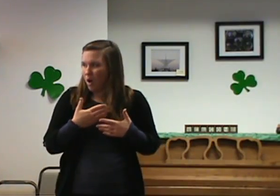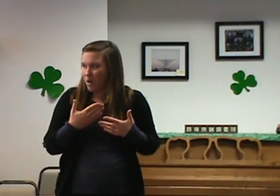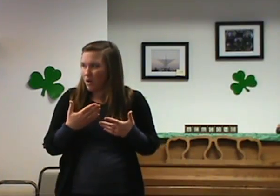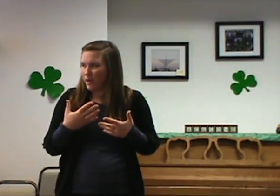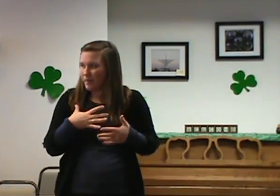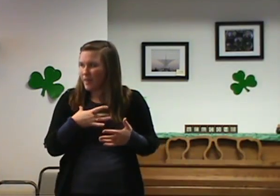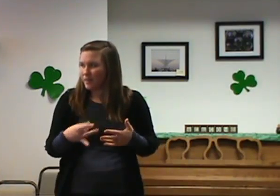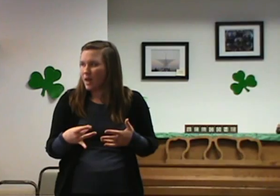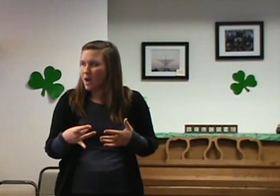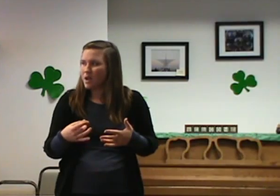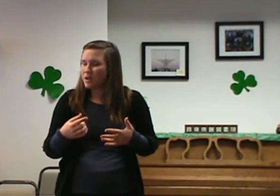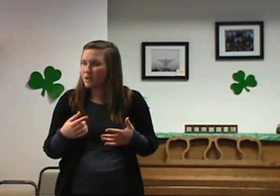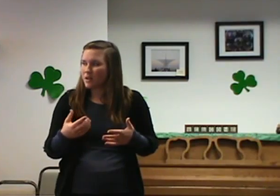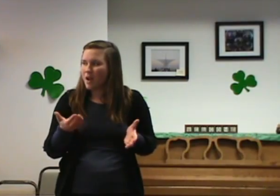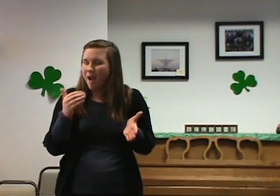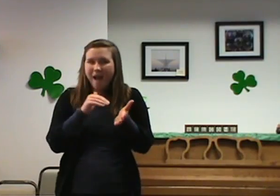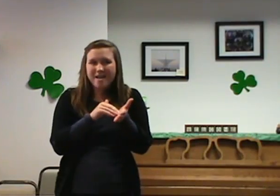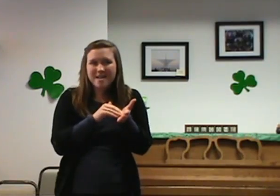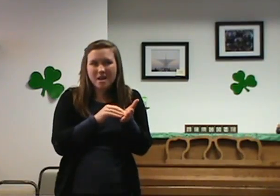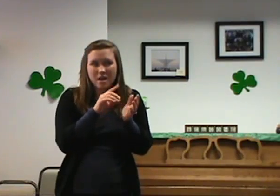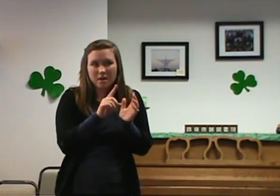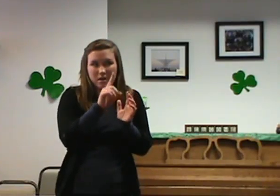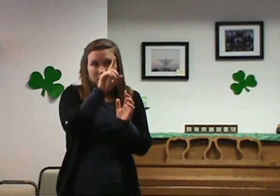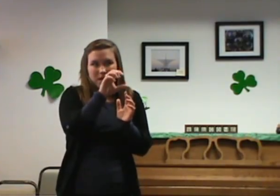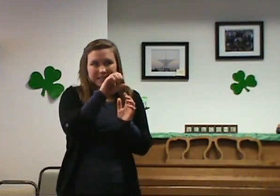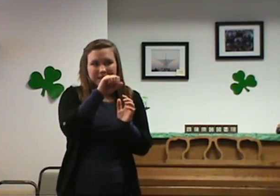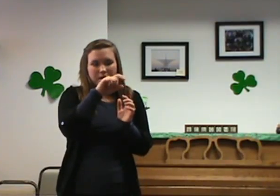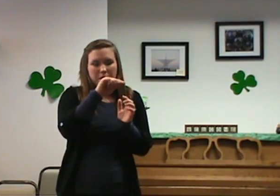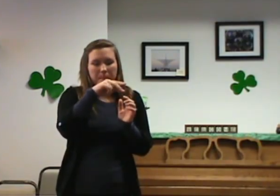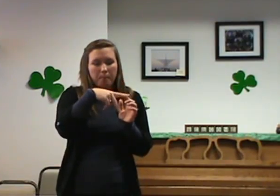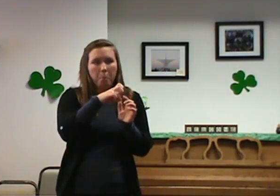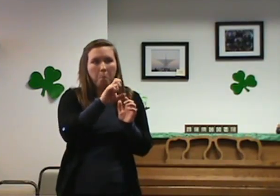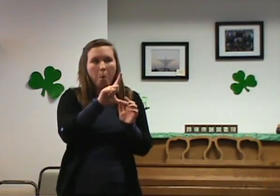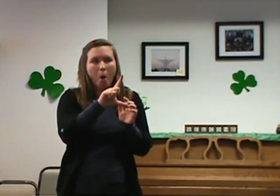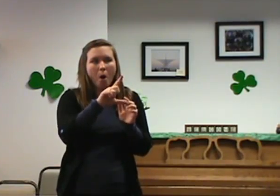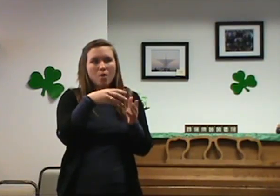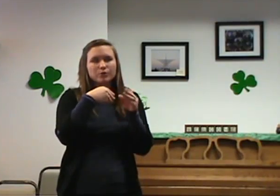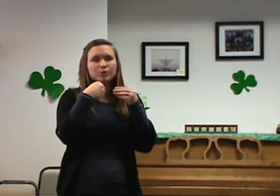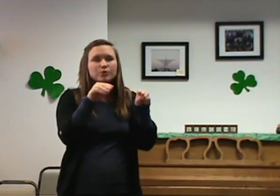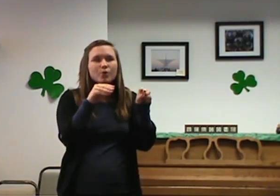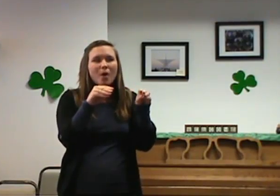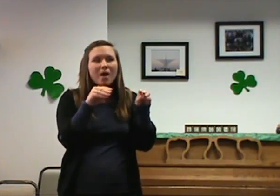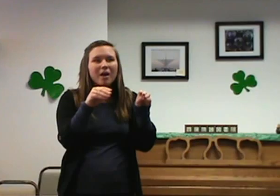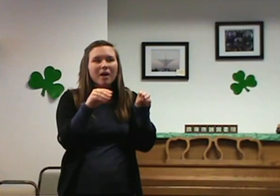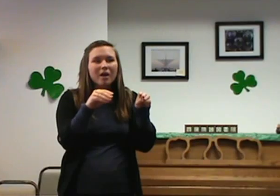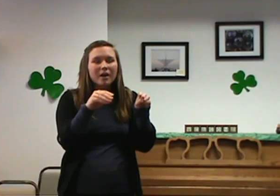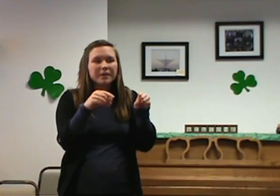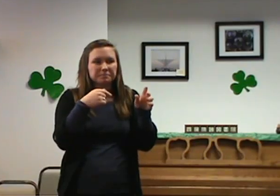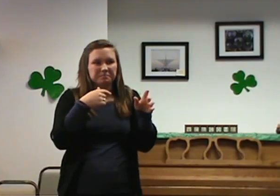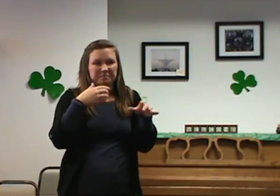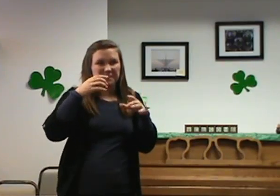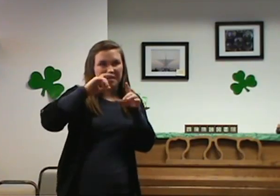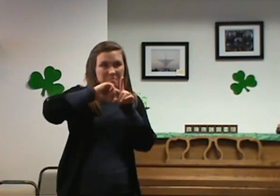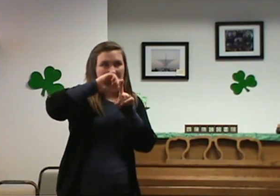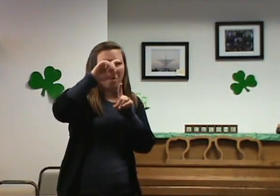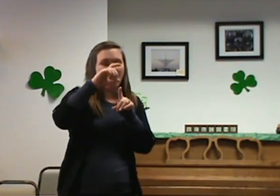asked him, so-and-so called and they'd like such a product, and he said, no, we won't carry that because it's not